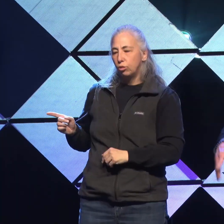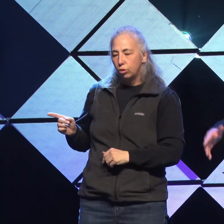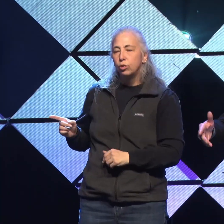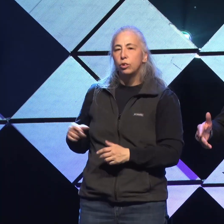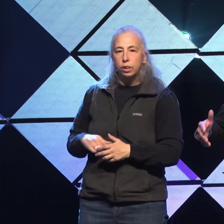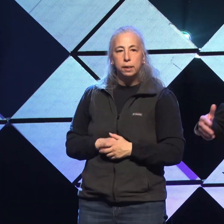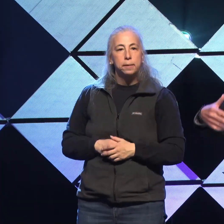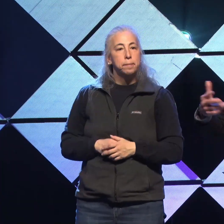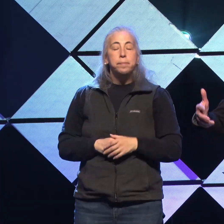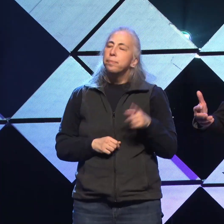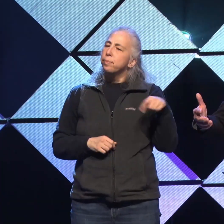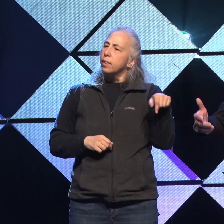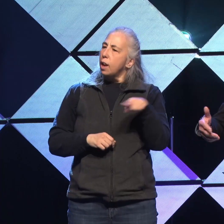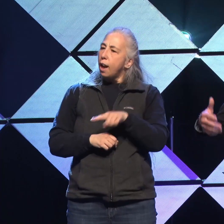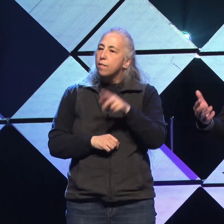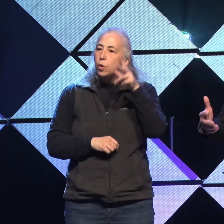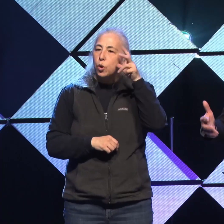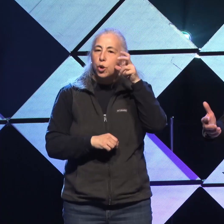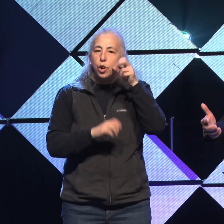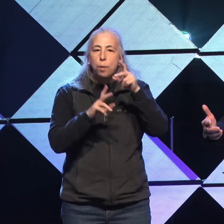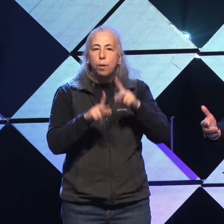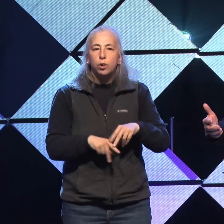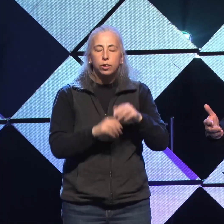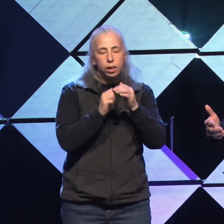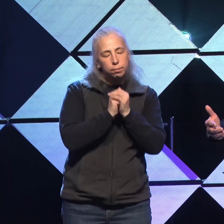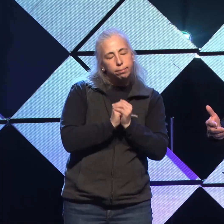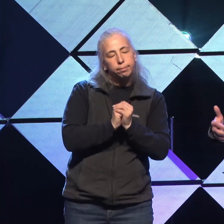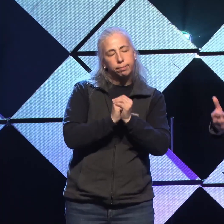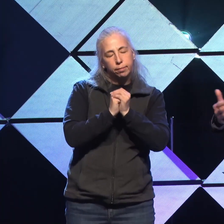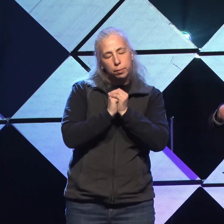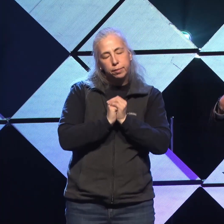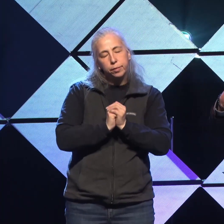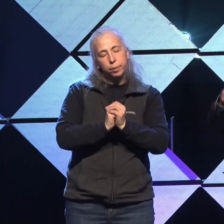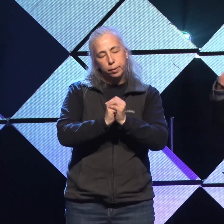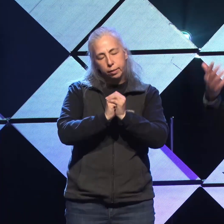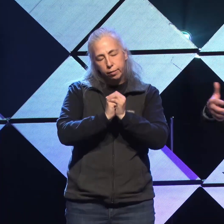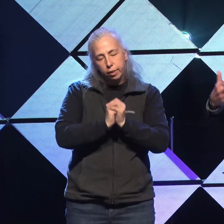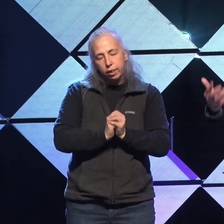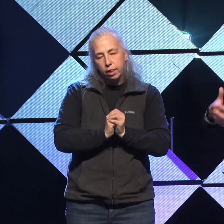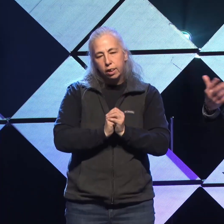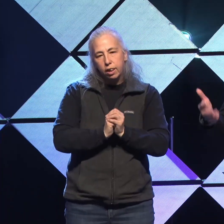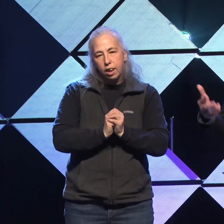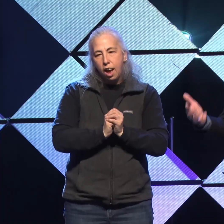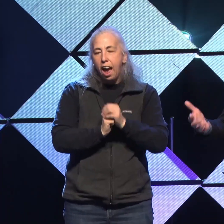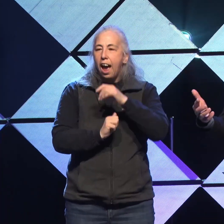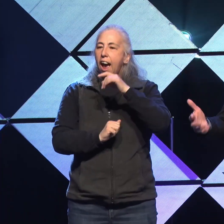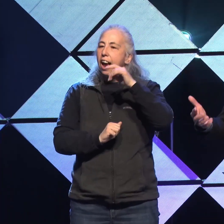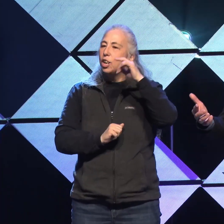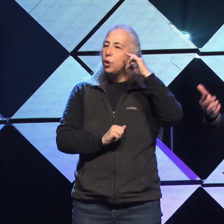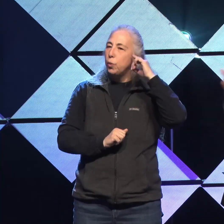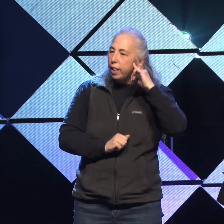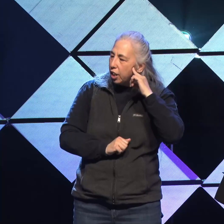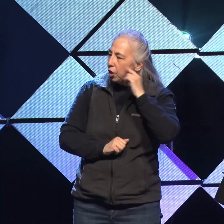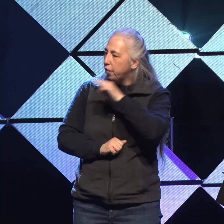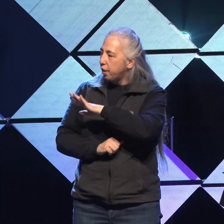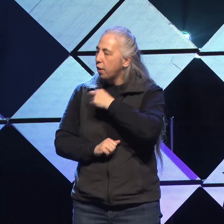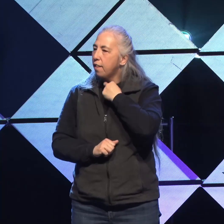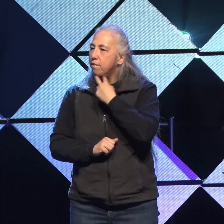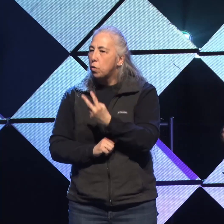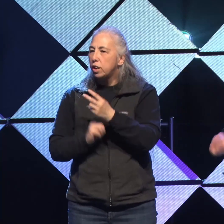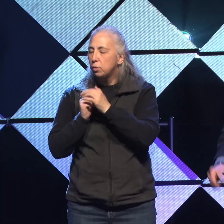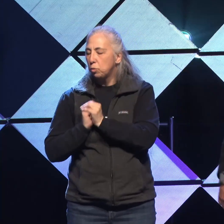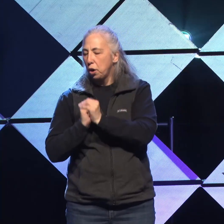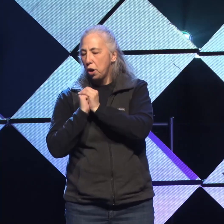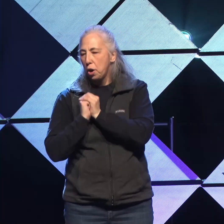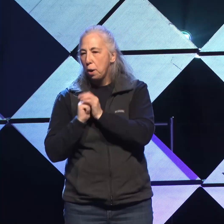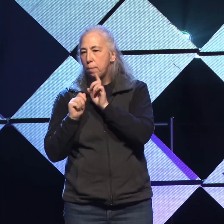Have you ever heard anybody pray and you can kind of get the idea that they're praying out loud, but they're using prayer to send a message